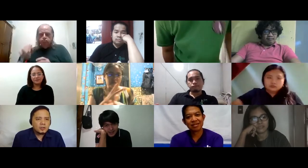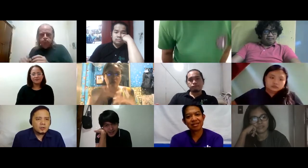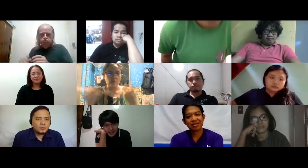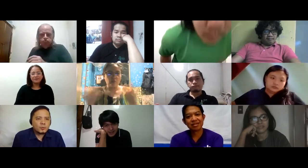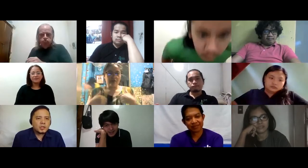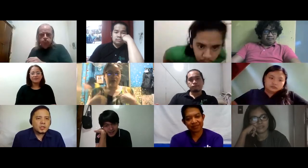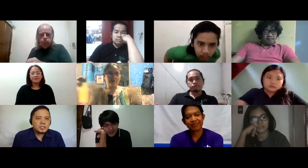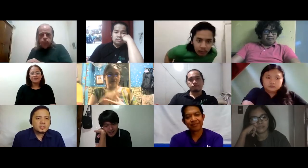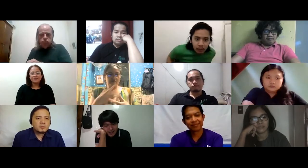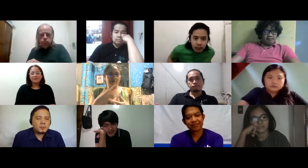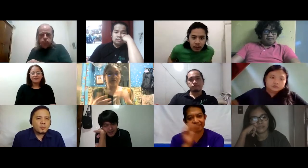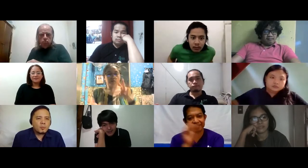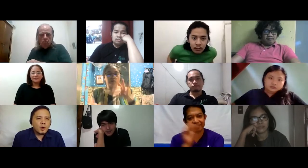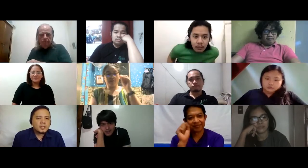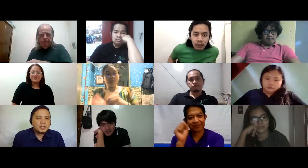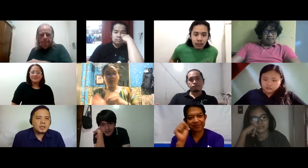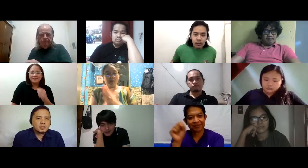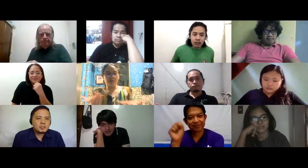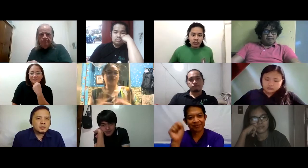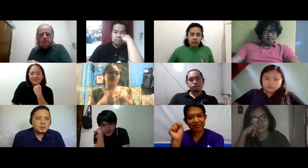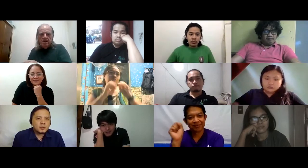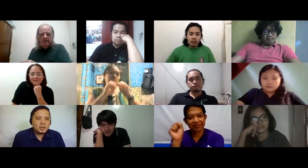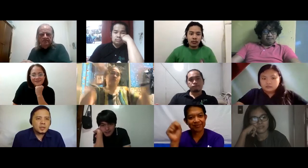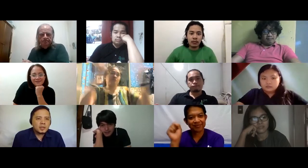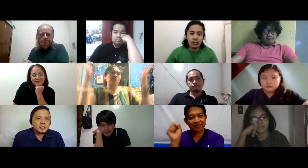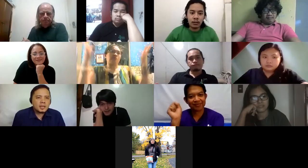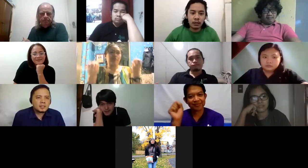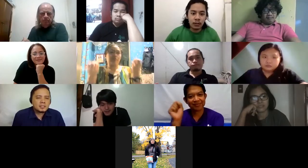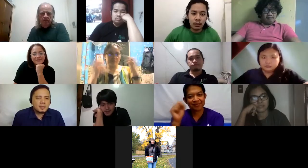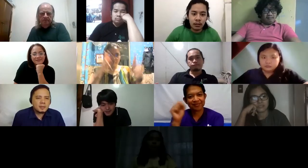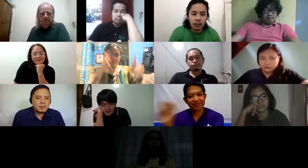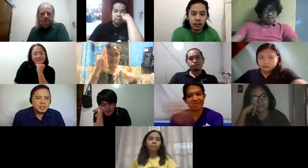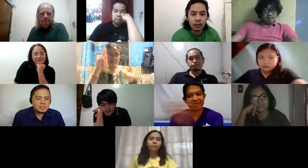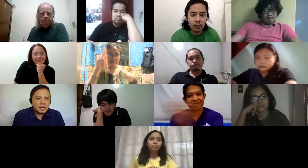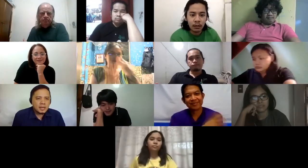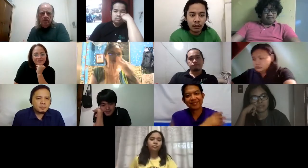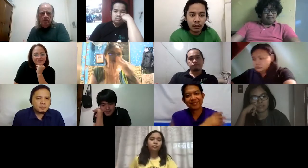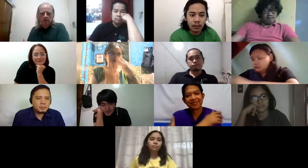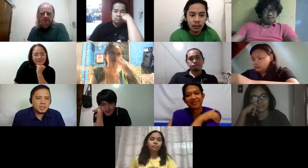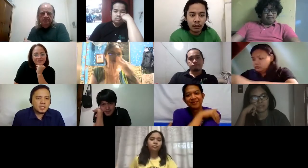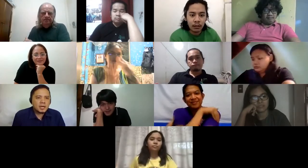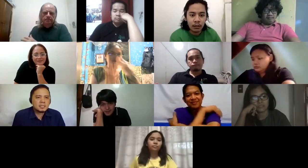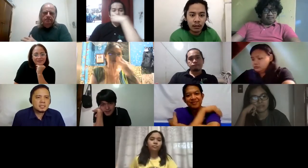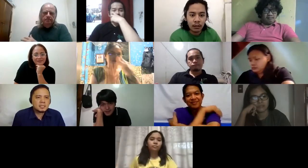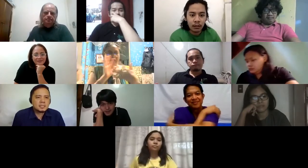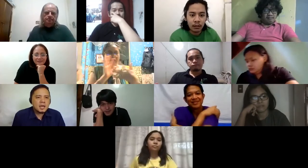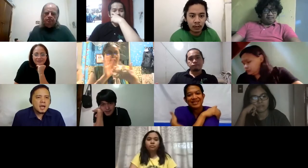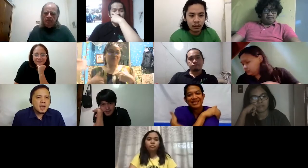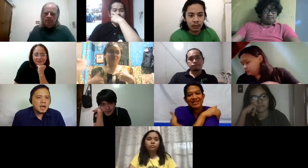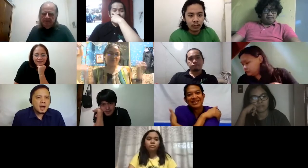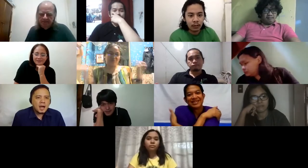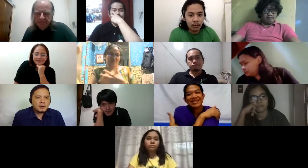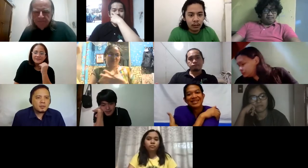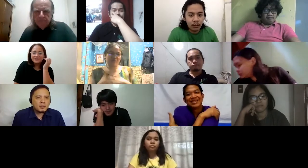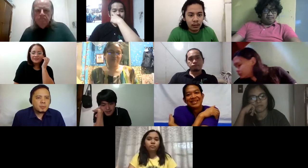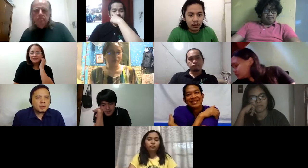we're just wanting to make sure that we take this step by step because people are counting on